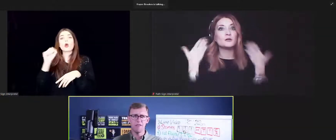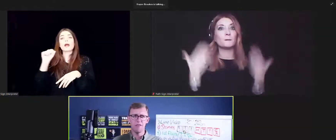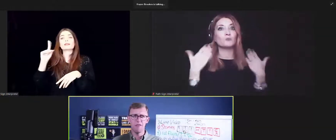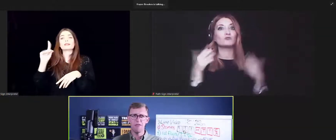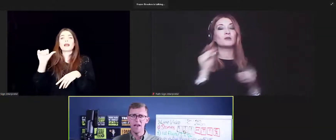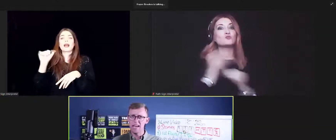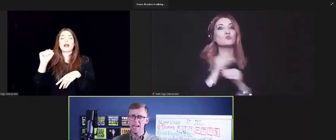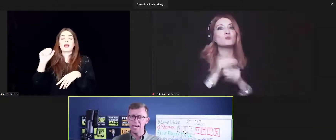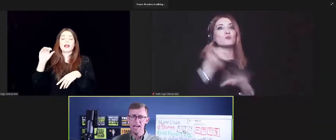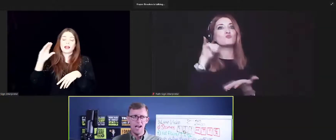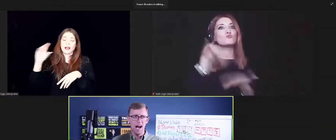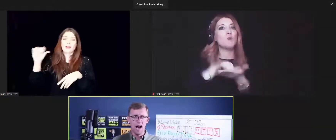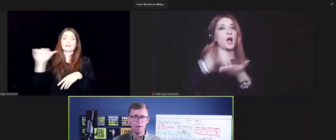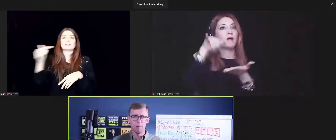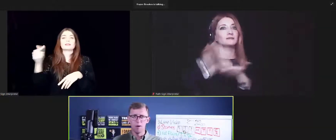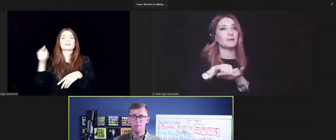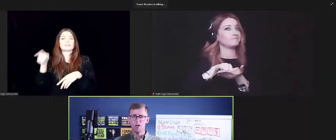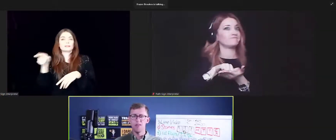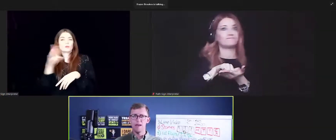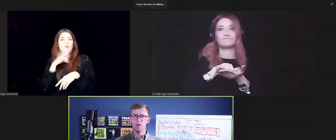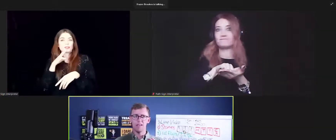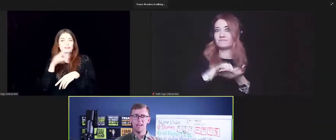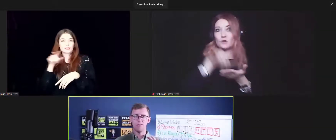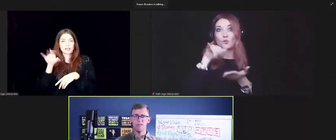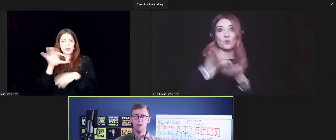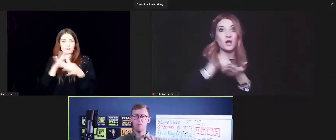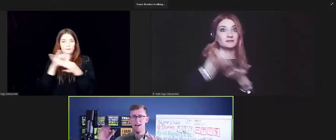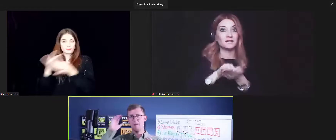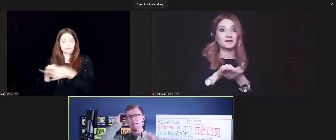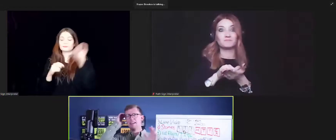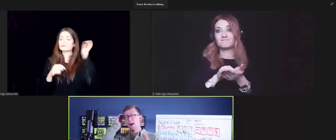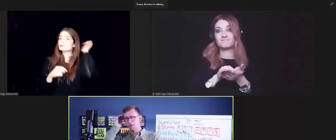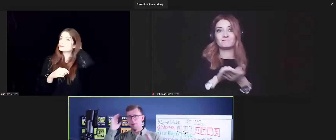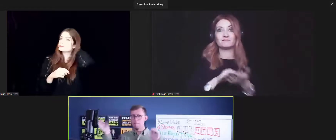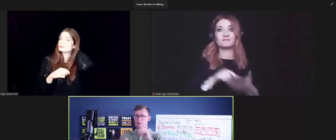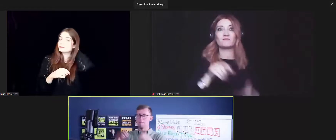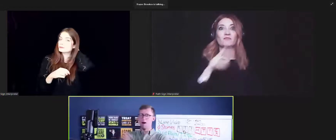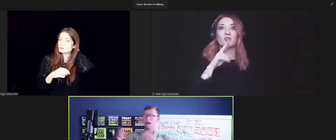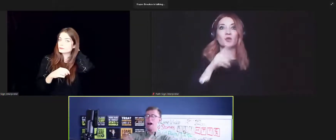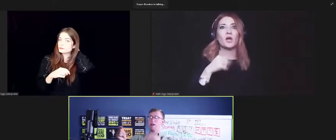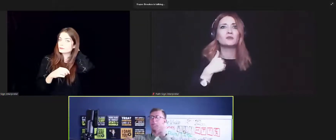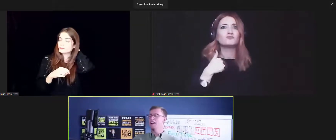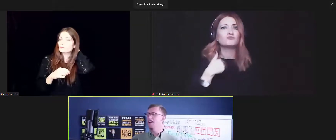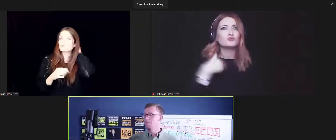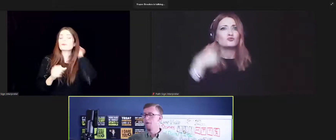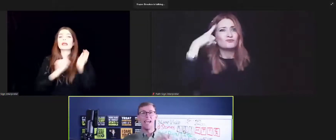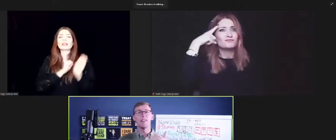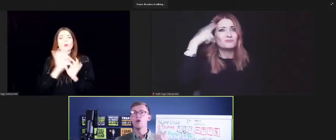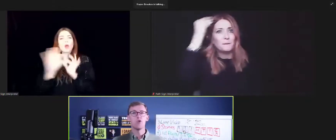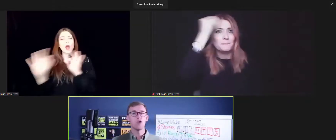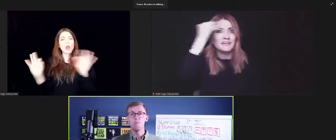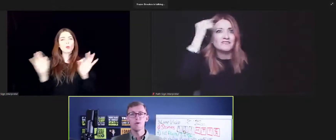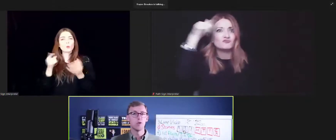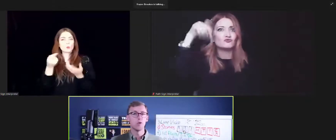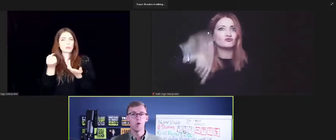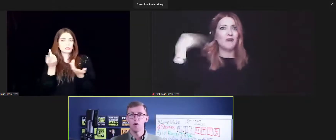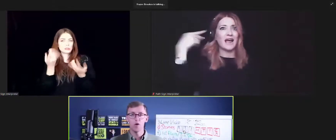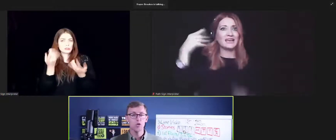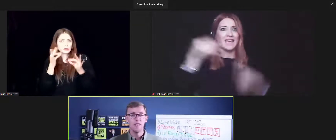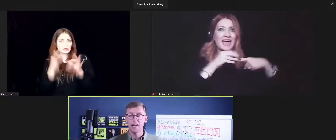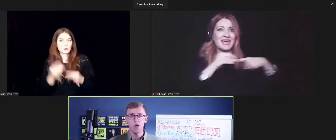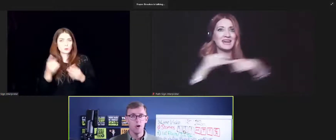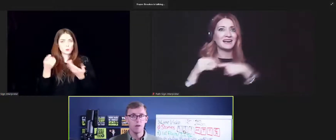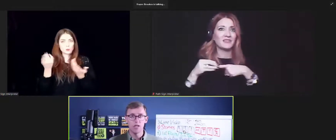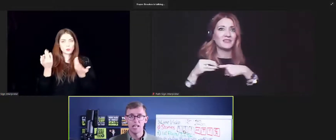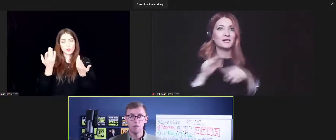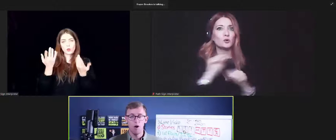I think. I'm not going to mention the names just in case they don't. I don't want them being bothered. How did it work? But again, YouTube tutorials, they're going